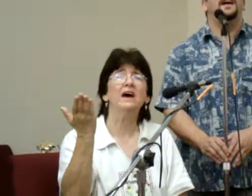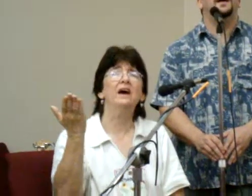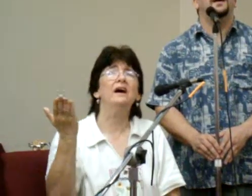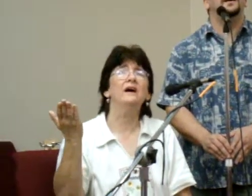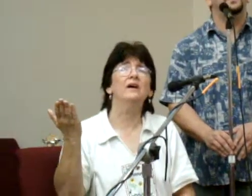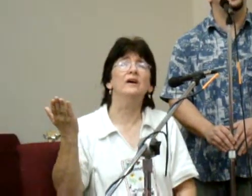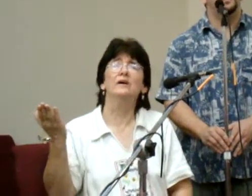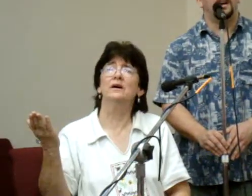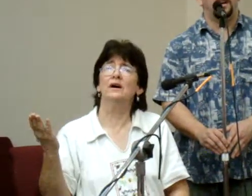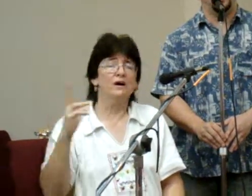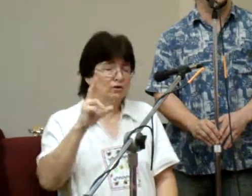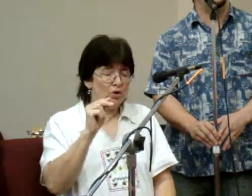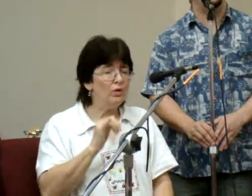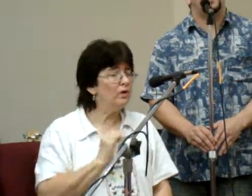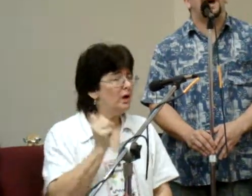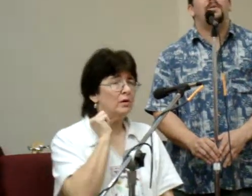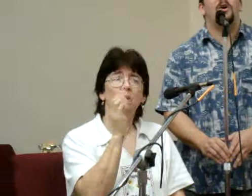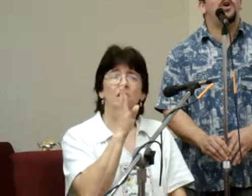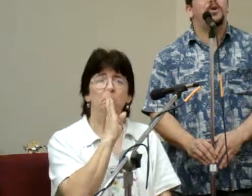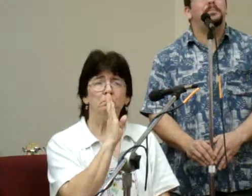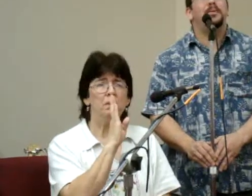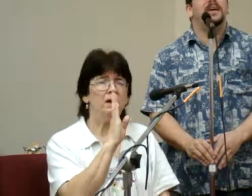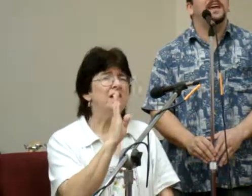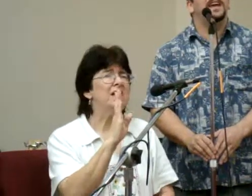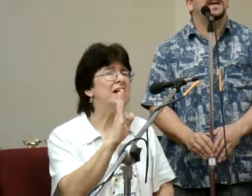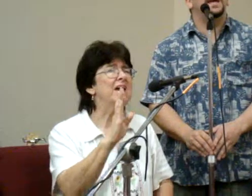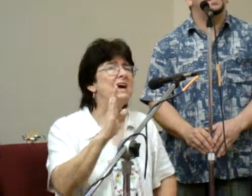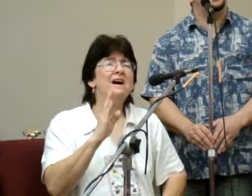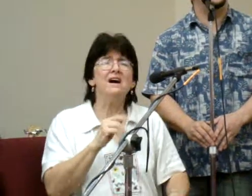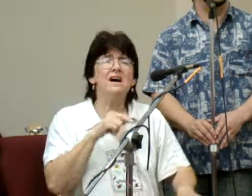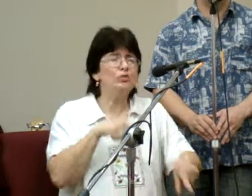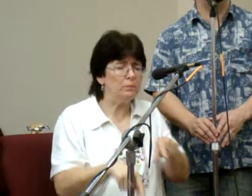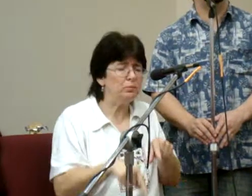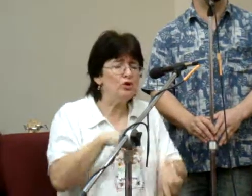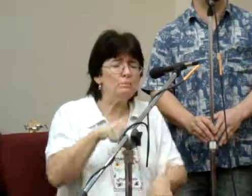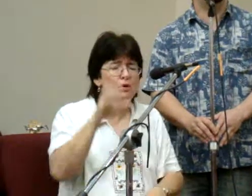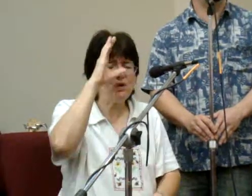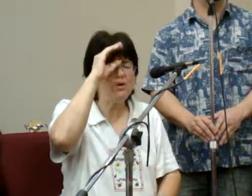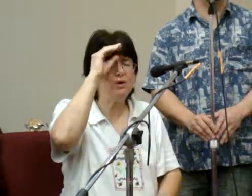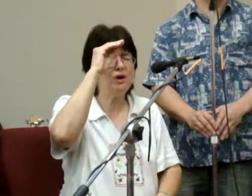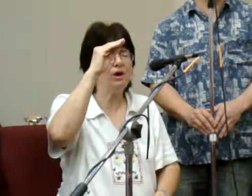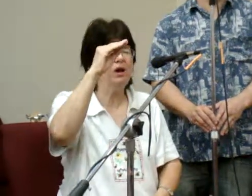there. No, I won't be a crippled